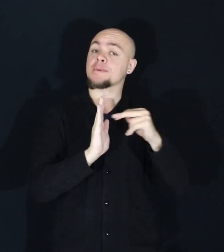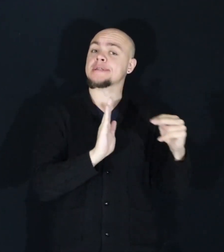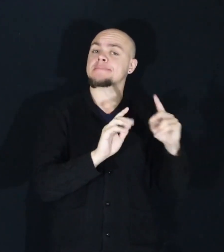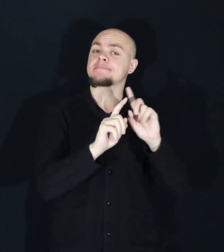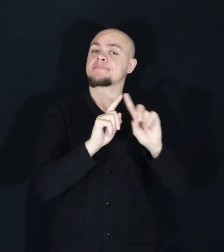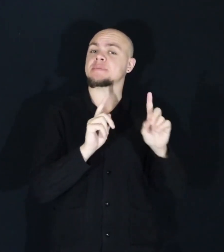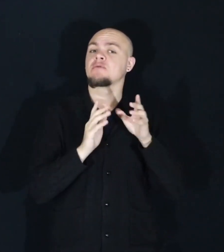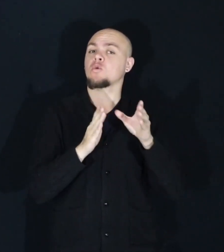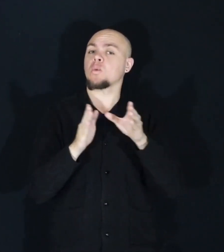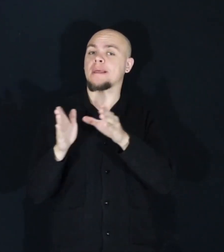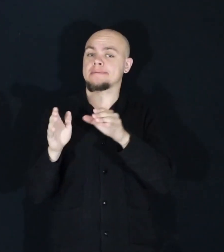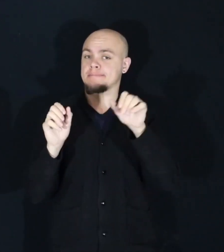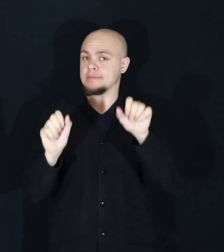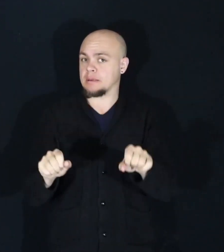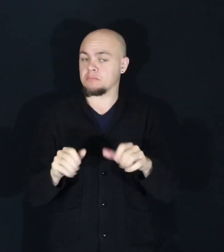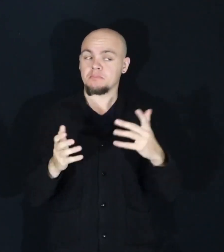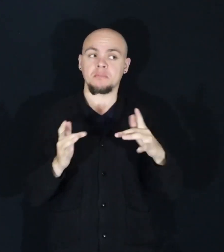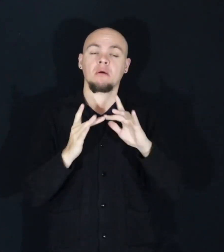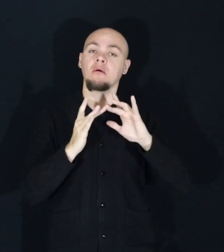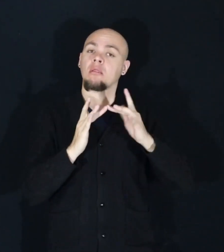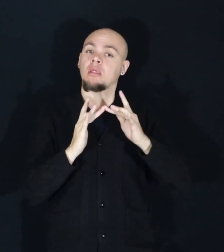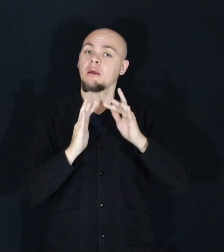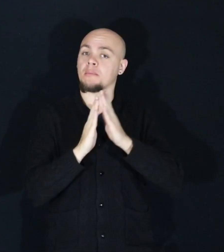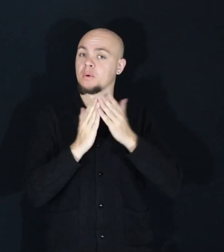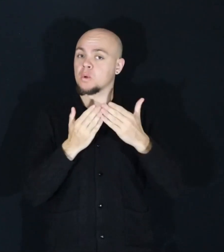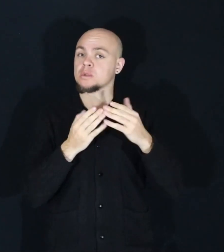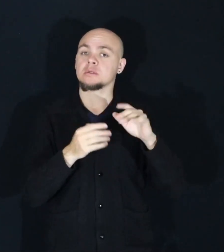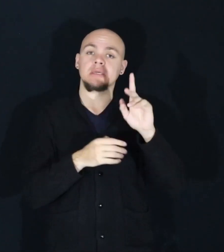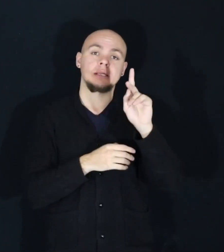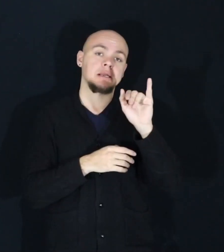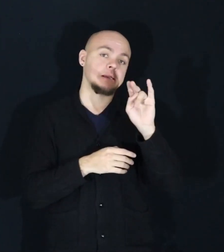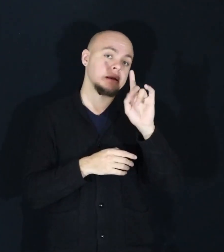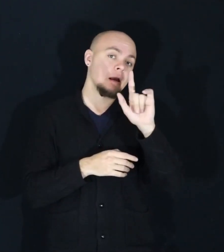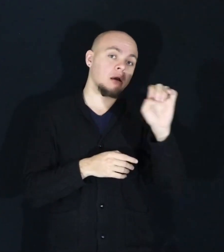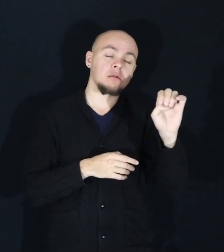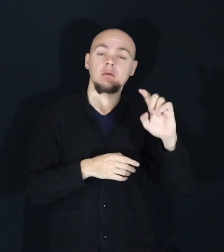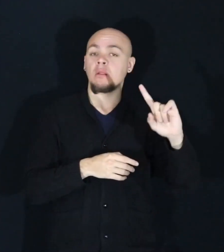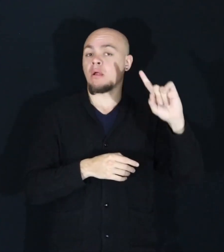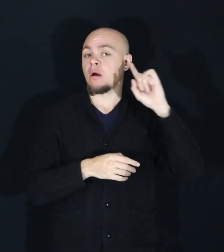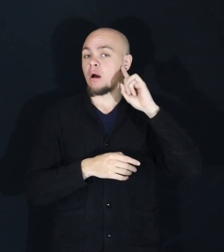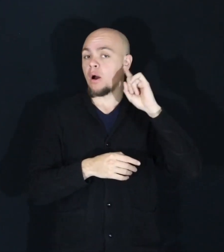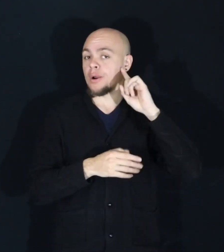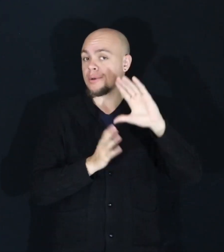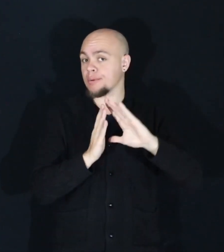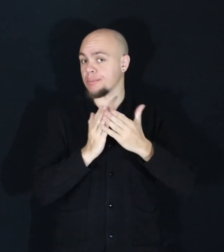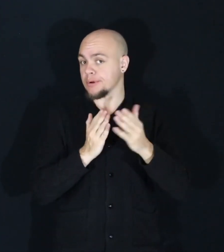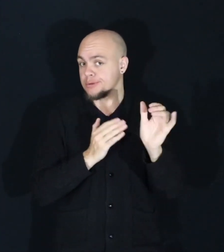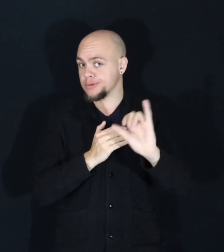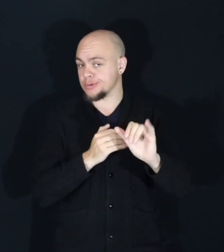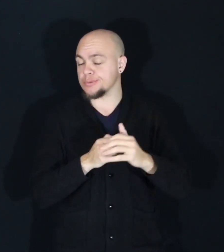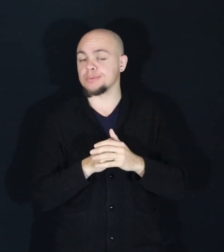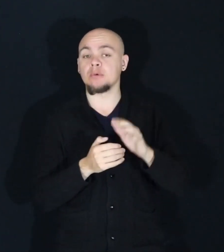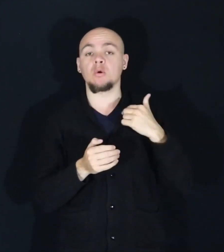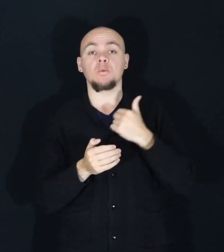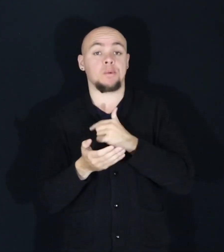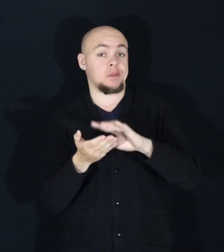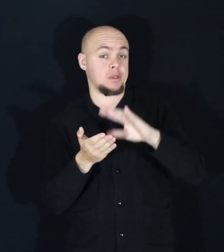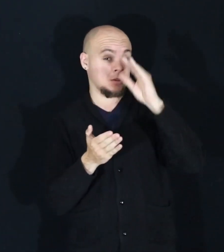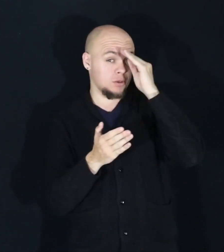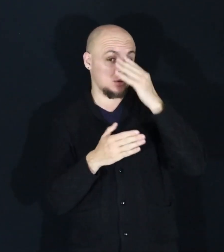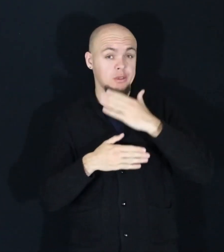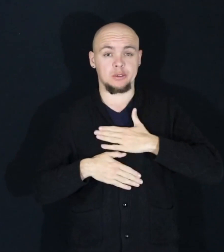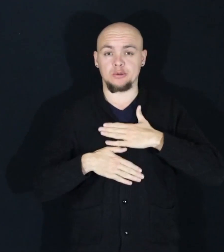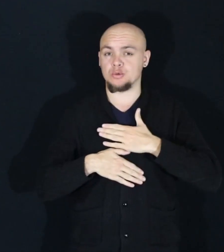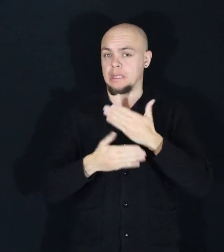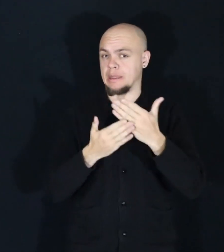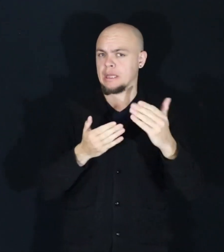lot of different formats, such as digital books like Kindle or audiobooks as well. The way we learn and the way we enjoy certain